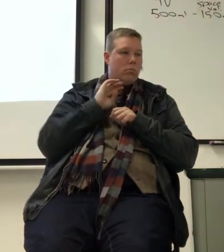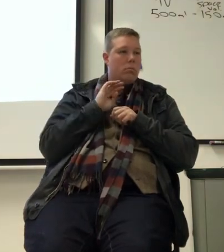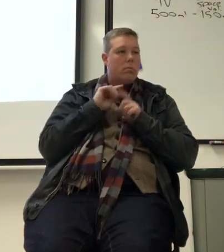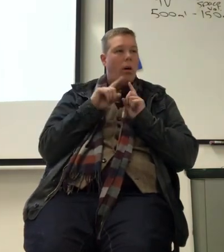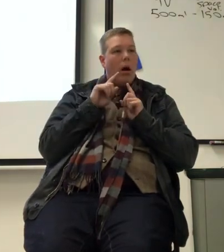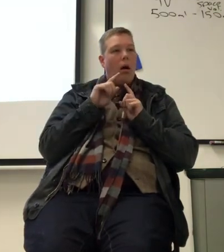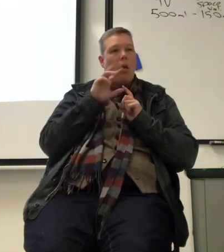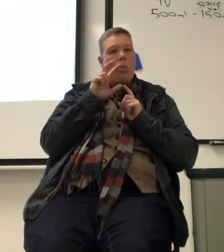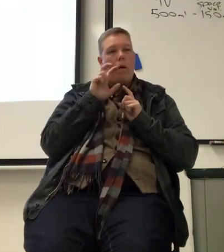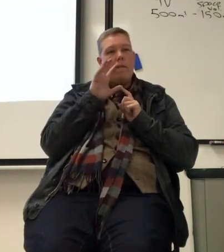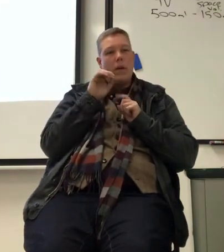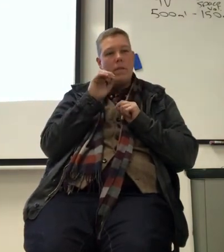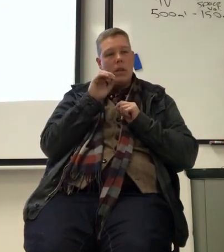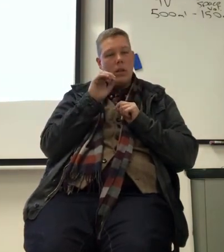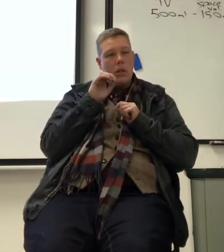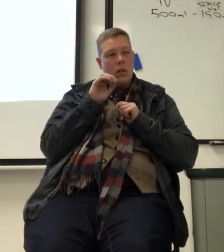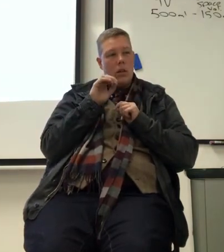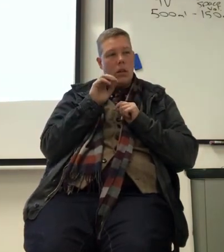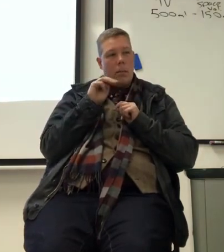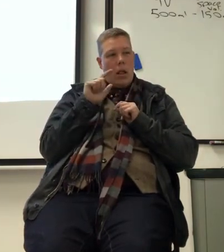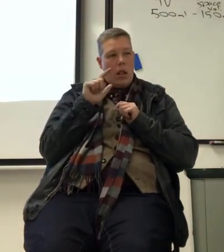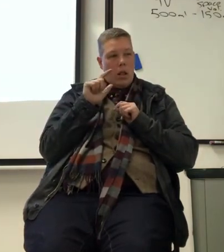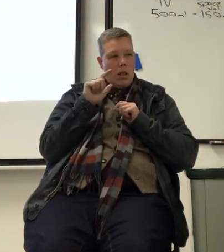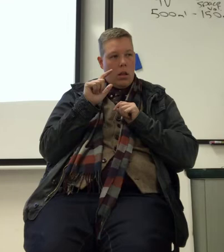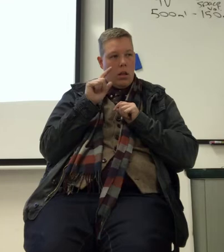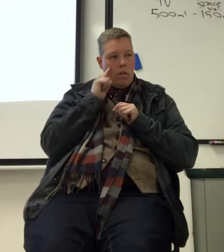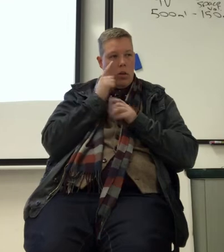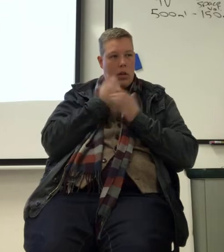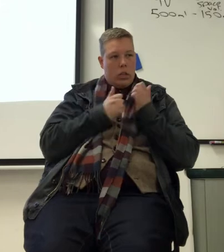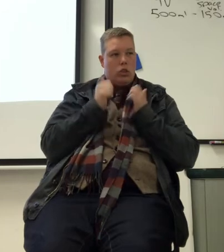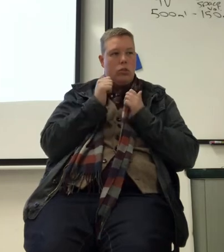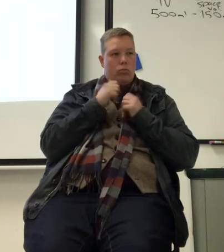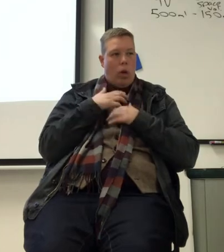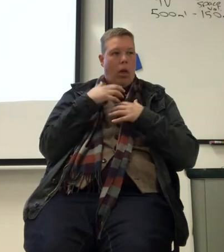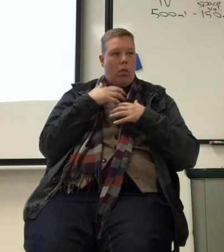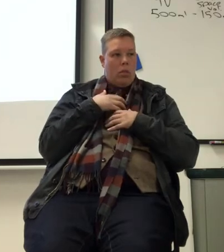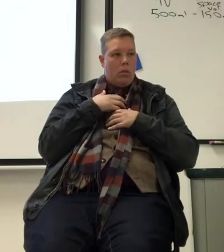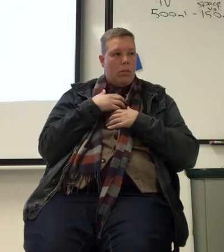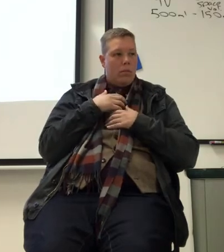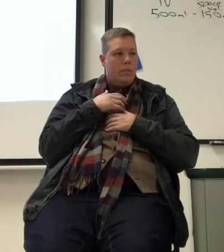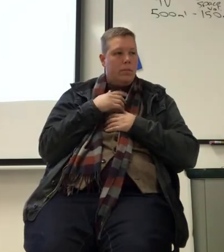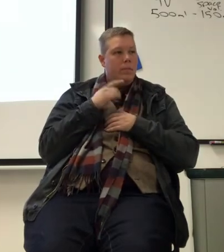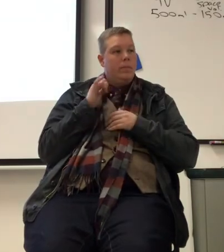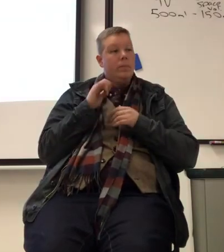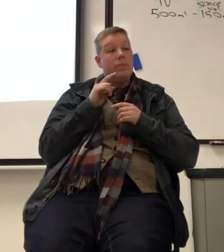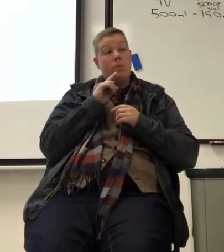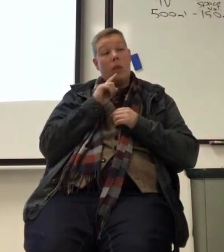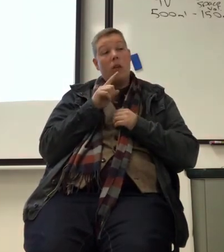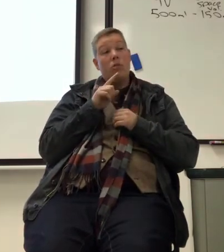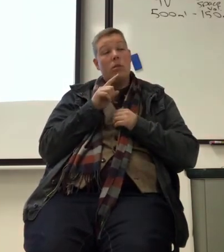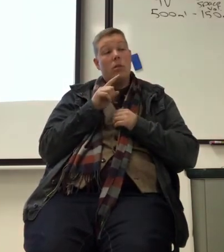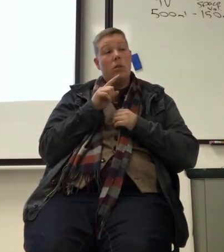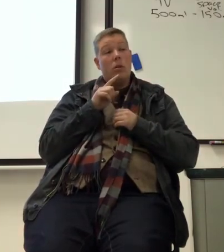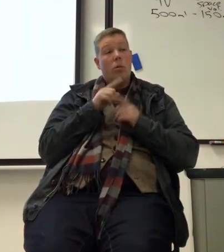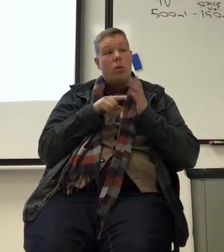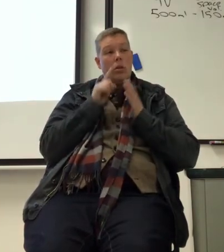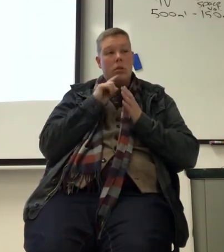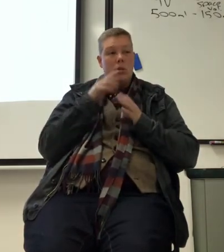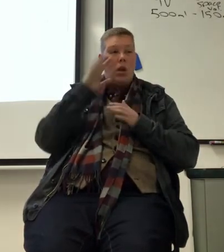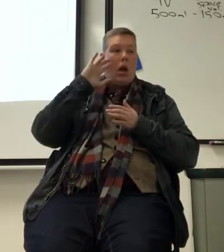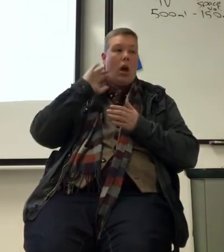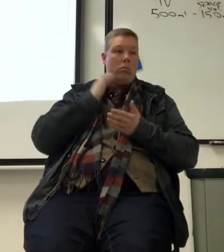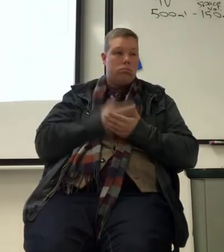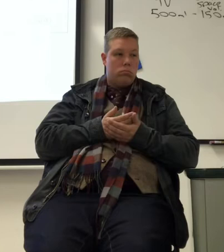But 350 ml per breath, that's actually what is reaching the alveolar